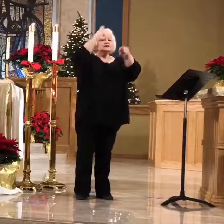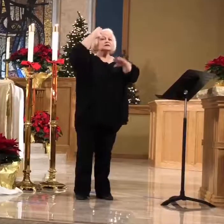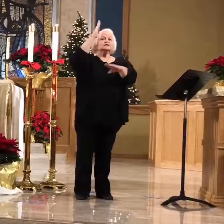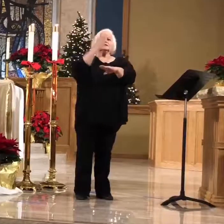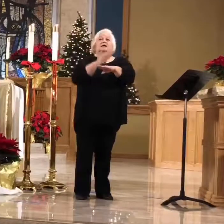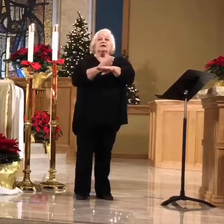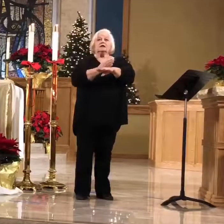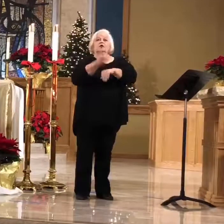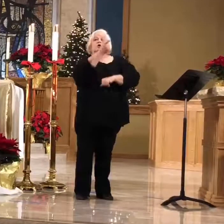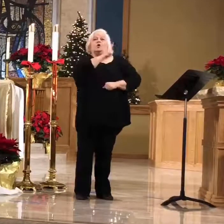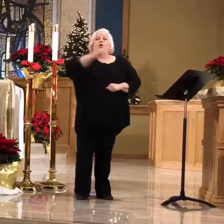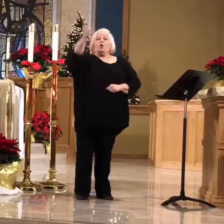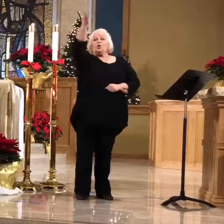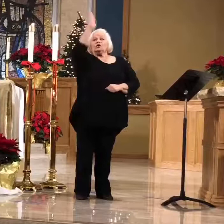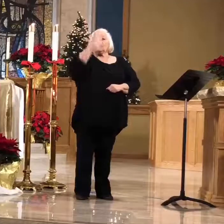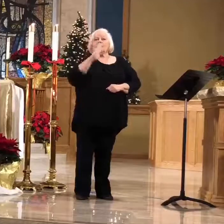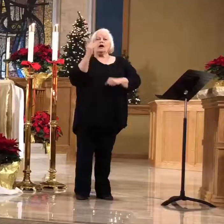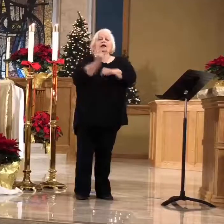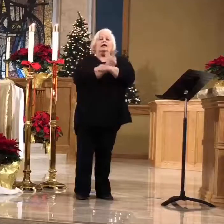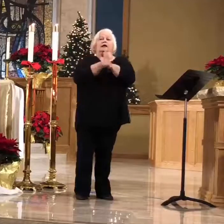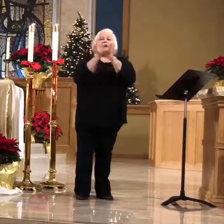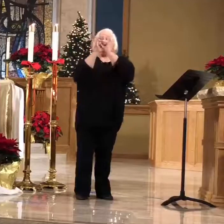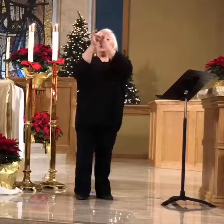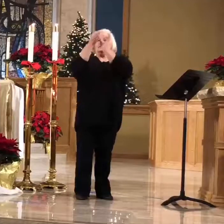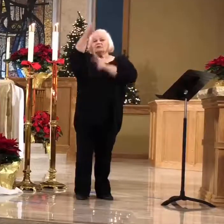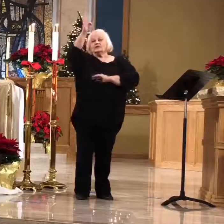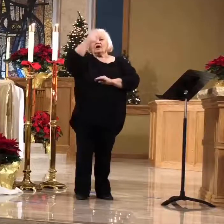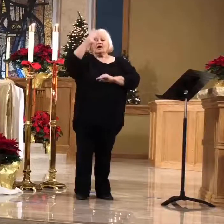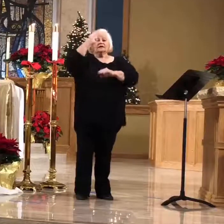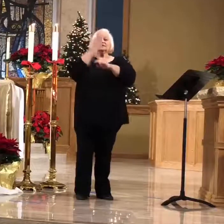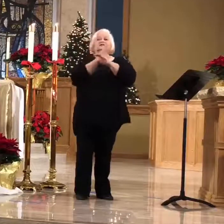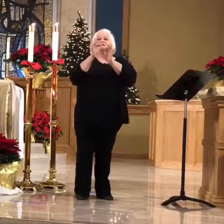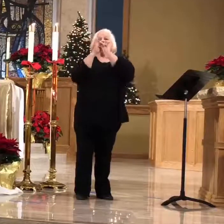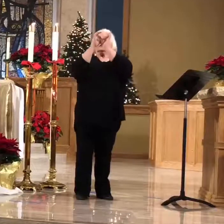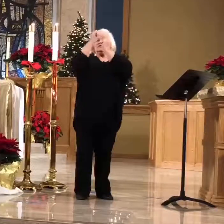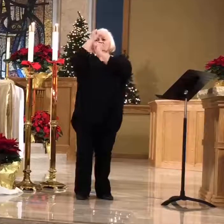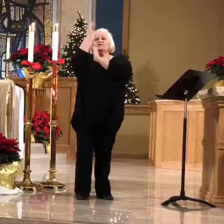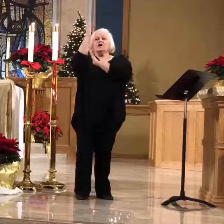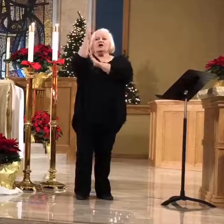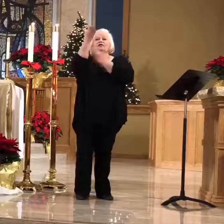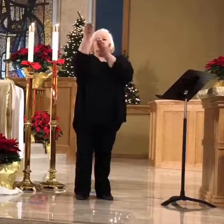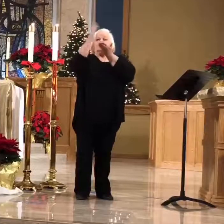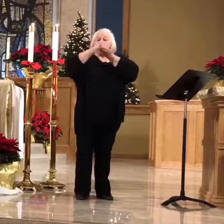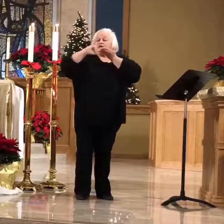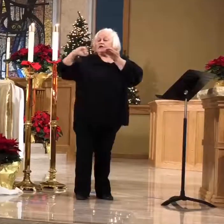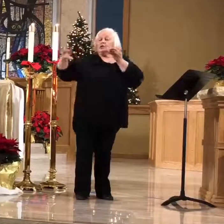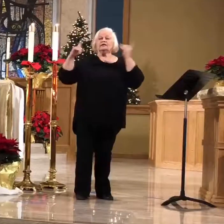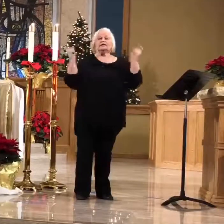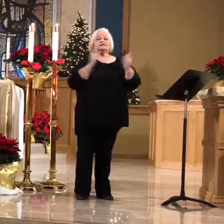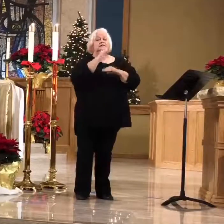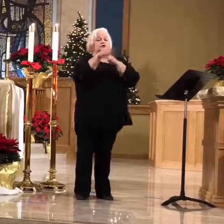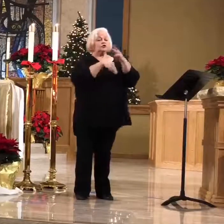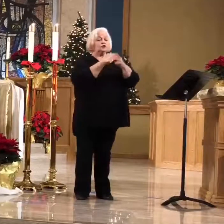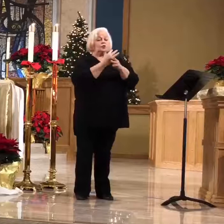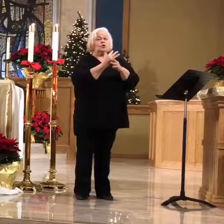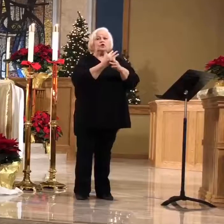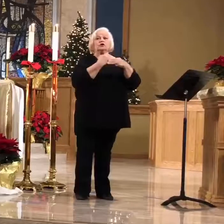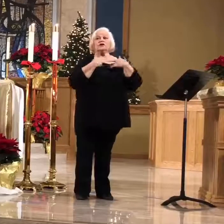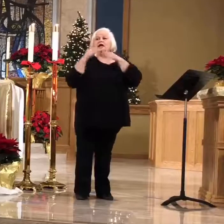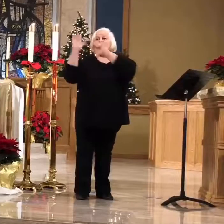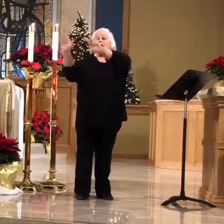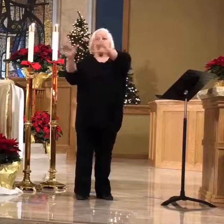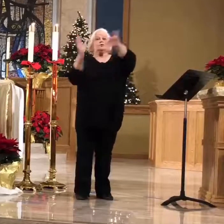Son, Lord God, Lamb of God, Son of the Father, you take away the sins of the